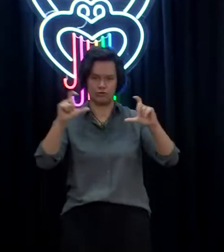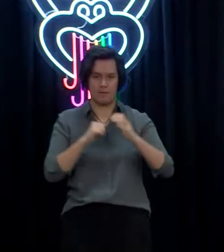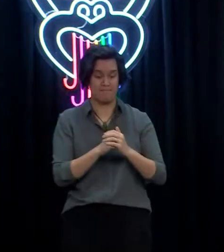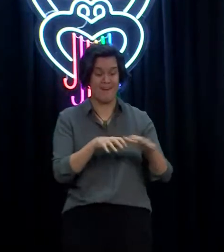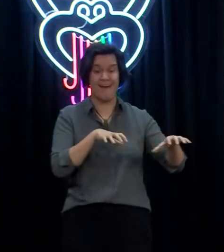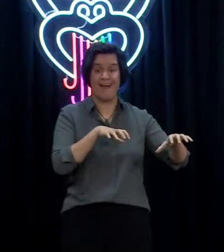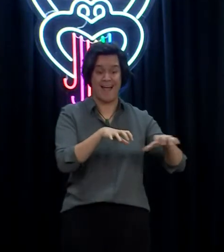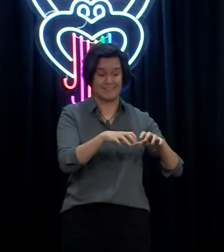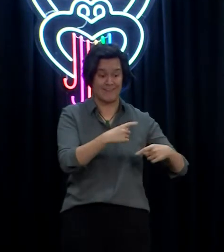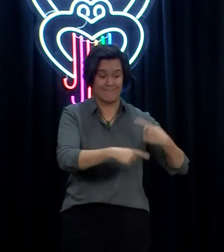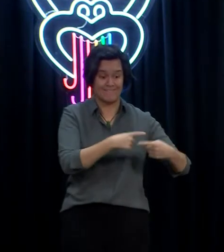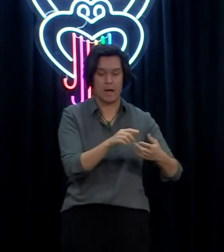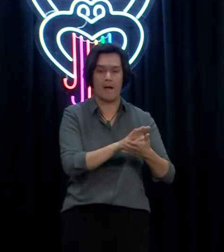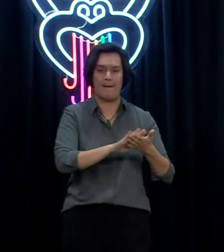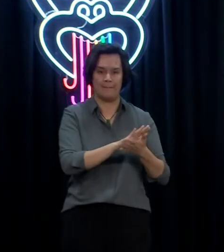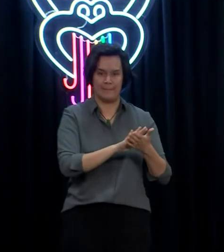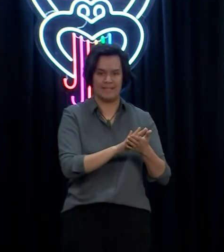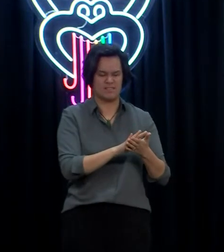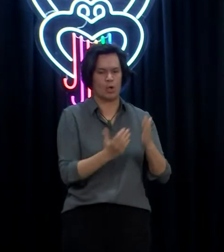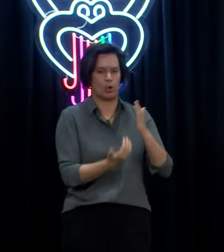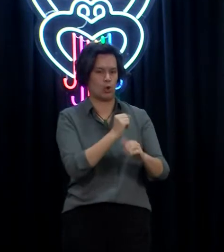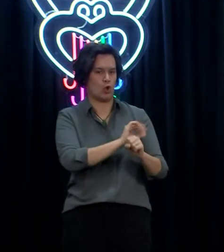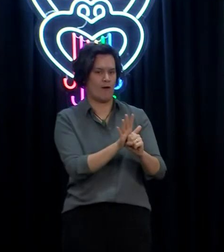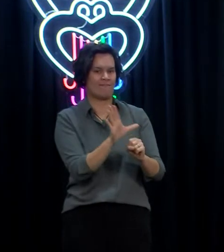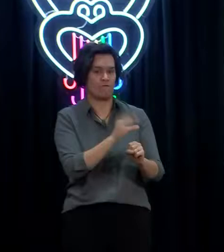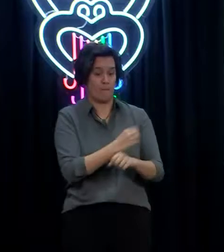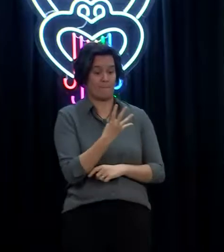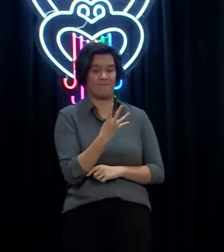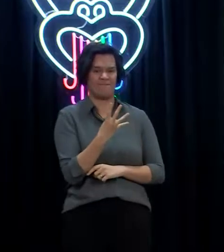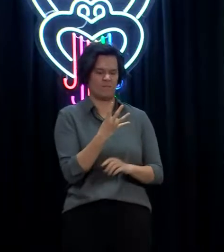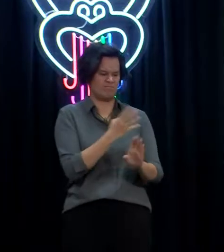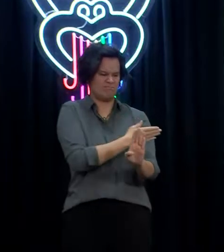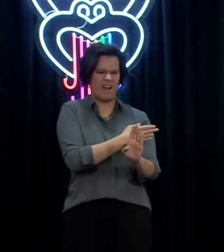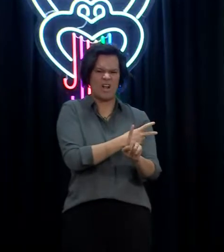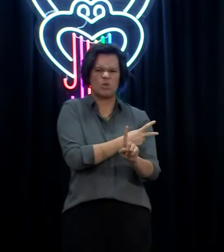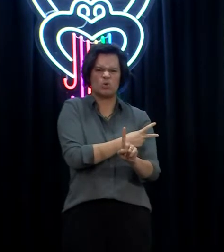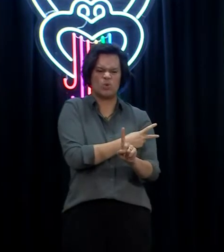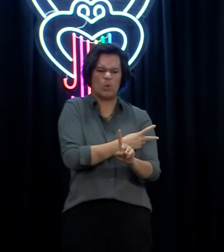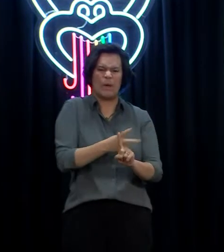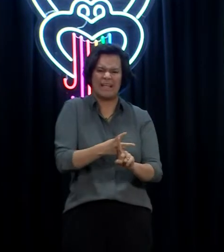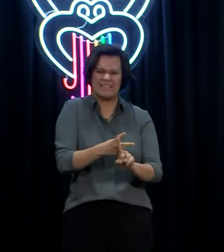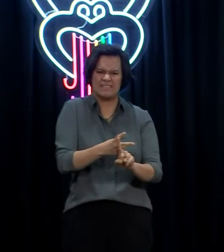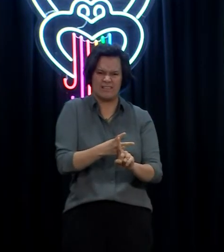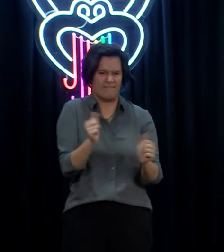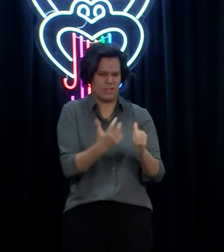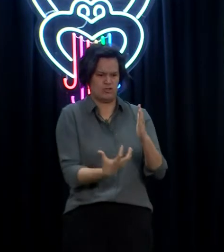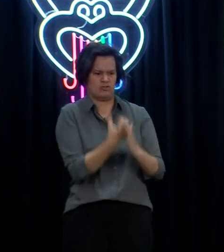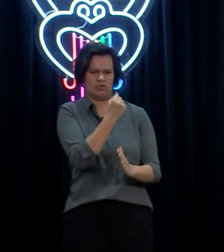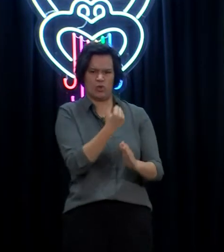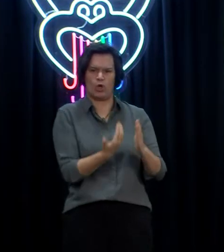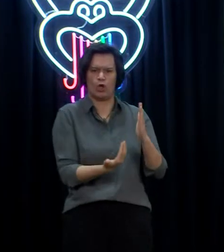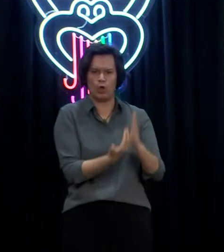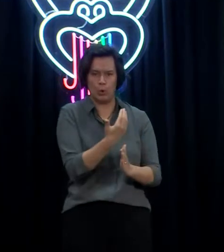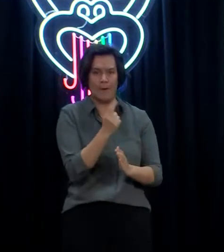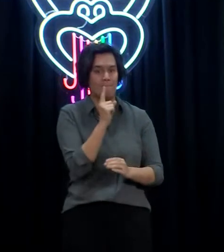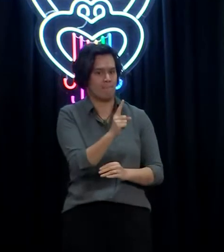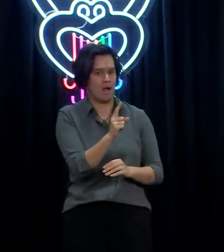previous 14 days and are not household or other known contacts of previous